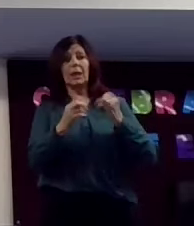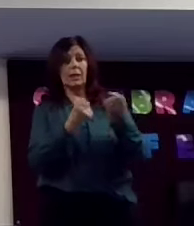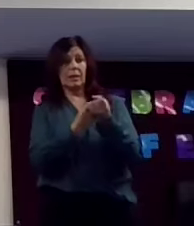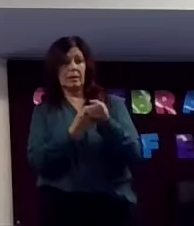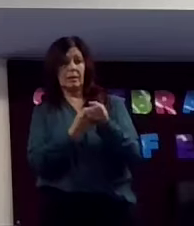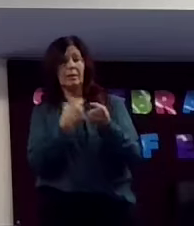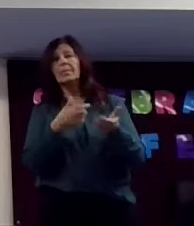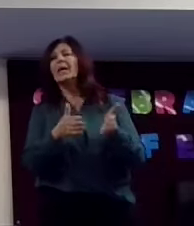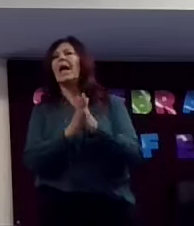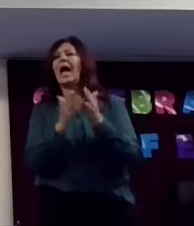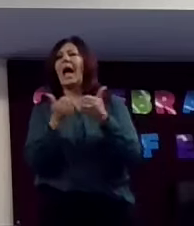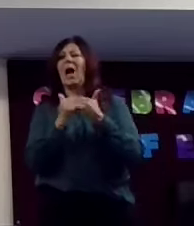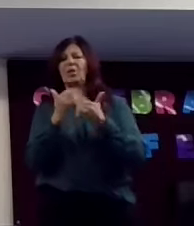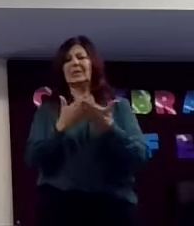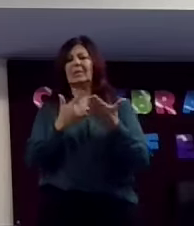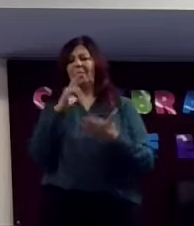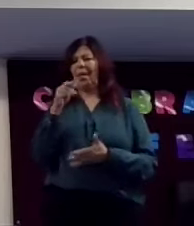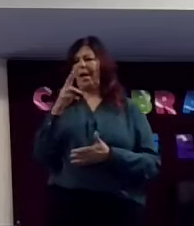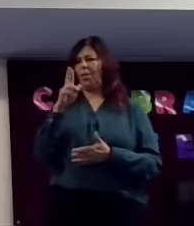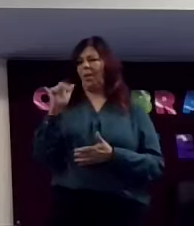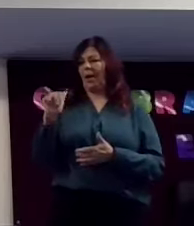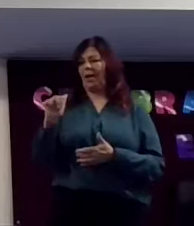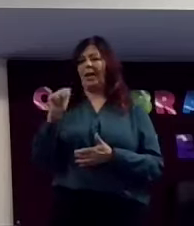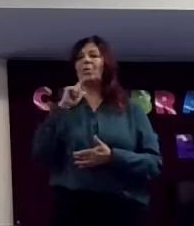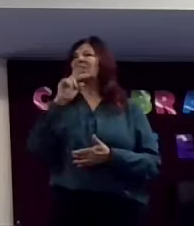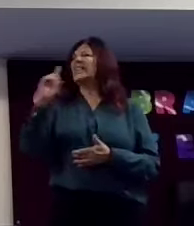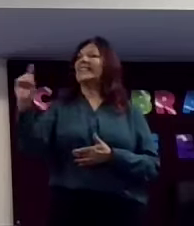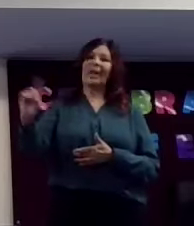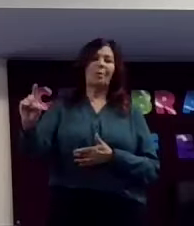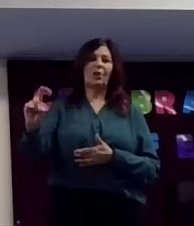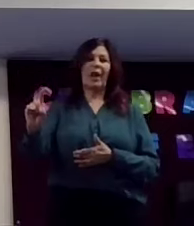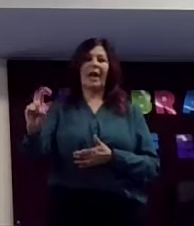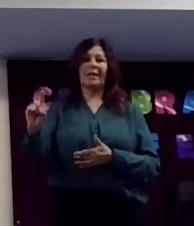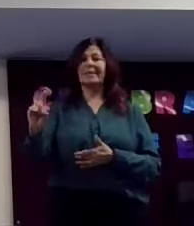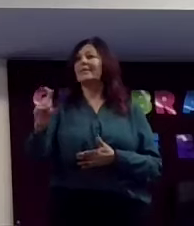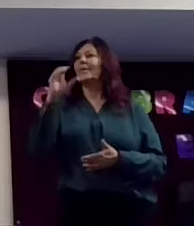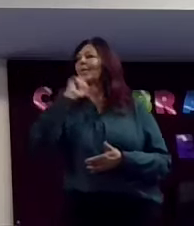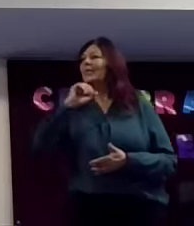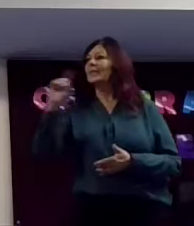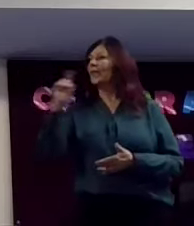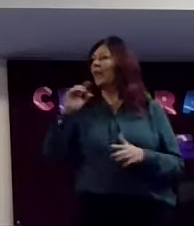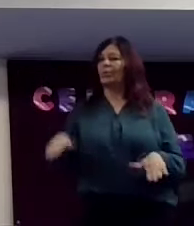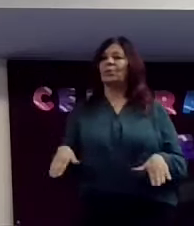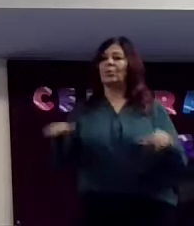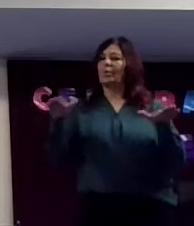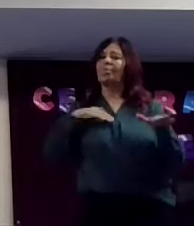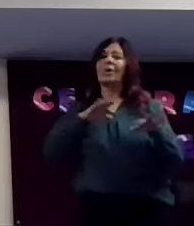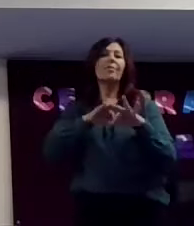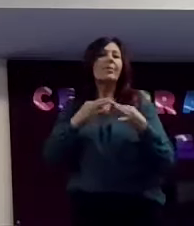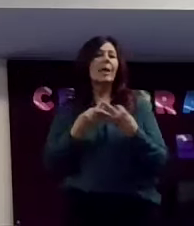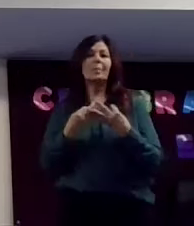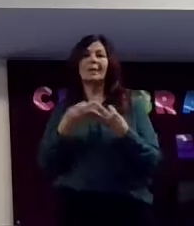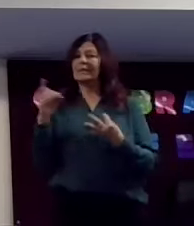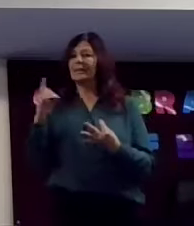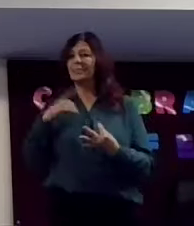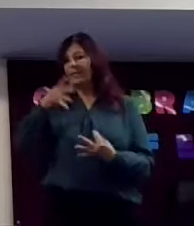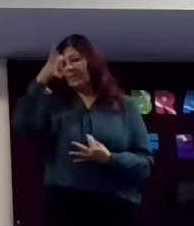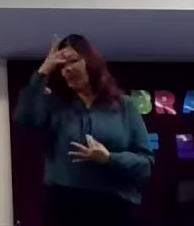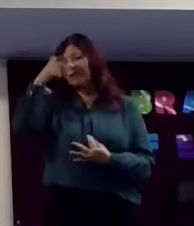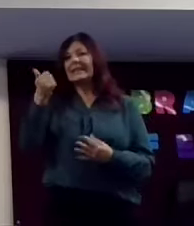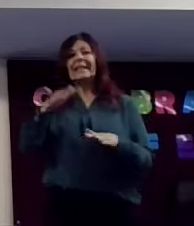Now you might ask, how is somebody from Lackawanna, which is Democrat Central, the old Democrat. I grew up with my whole family. My father